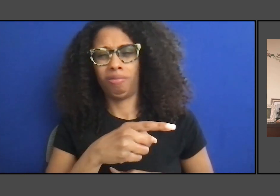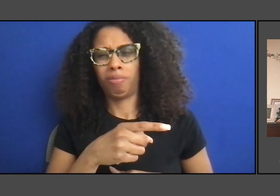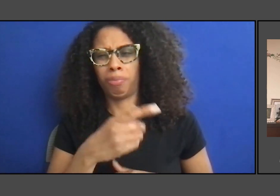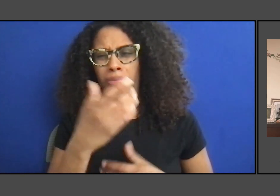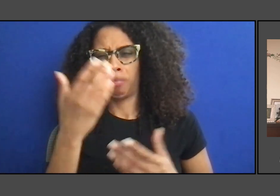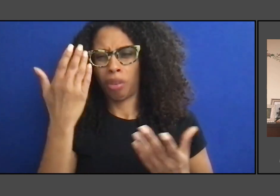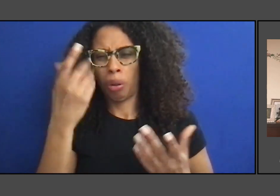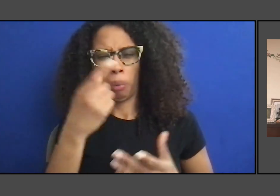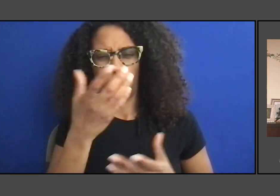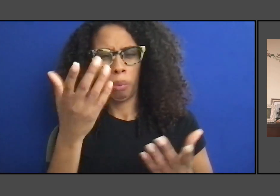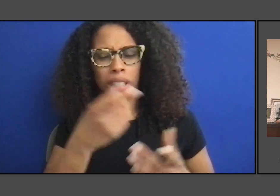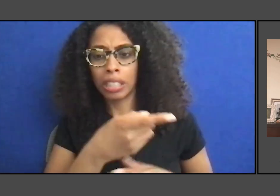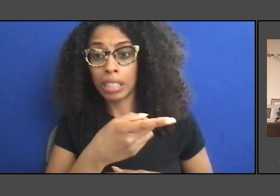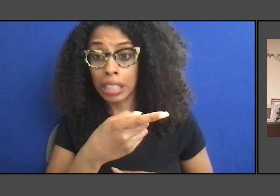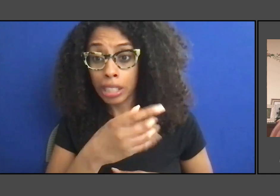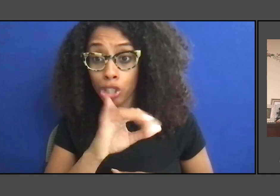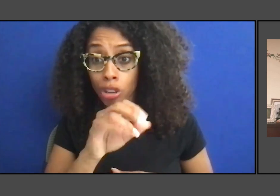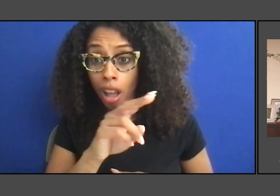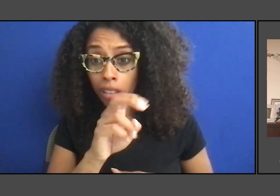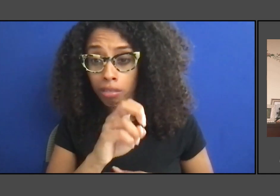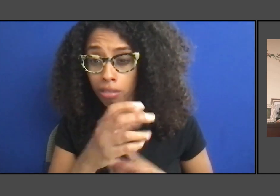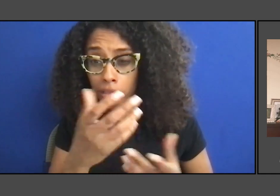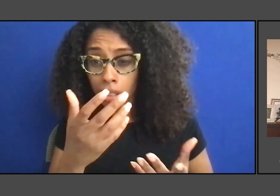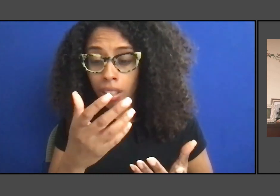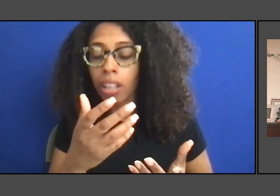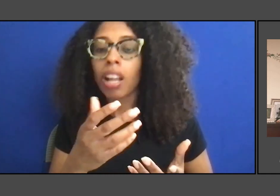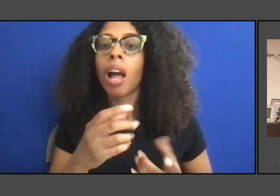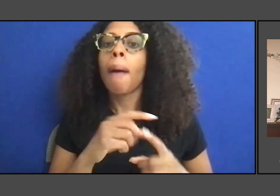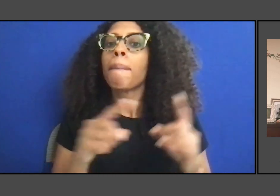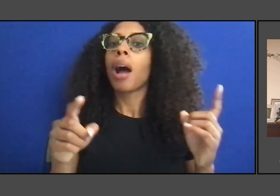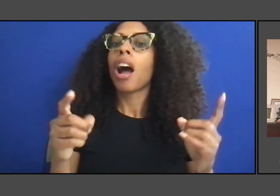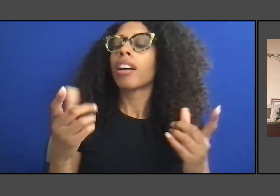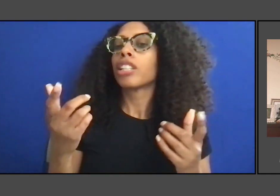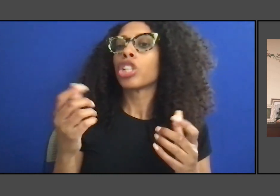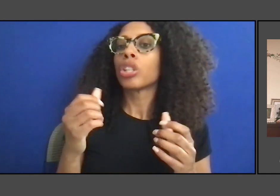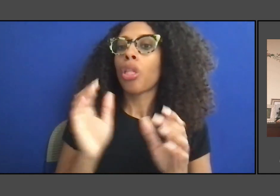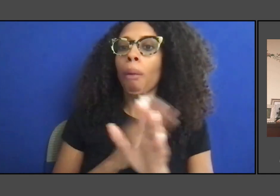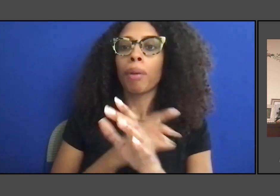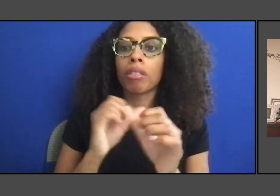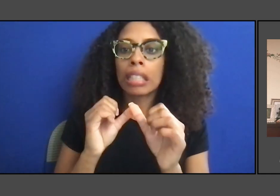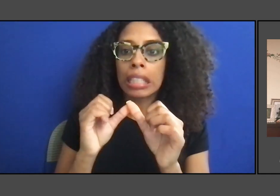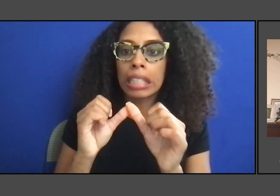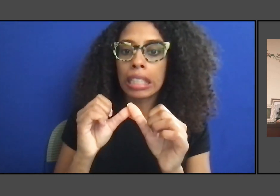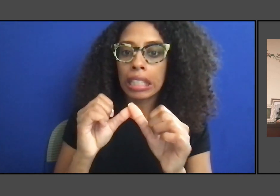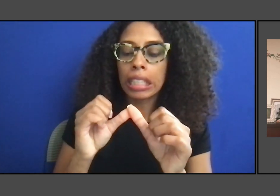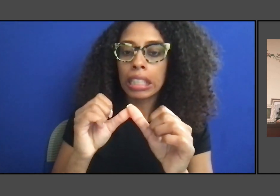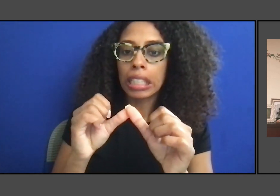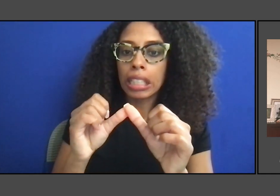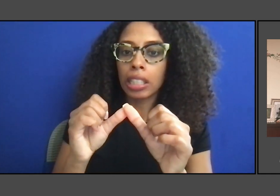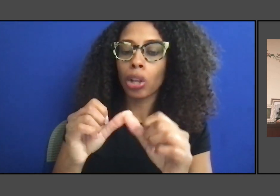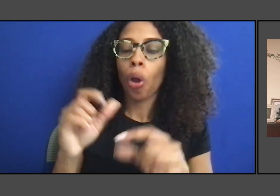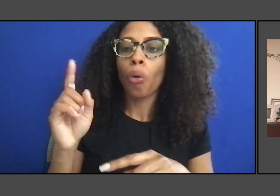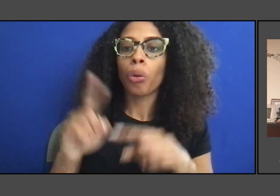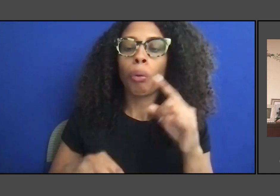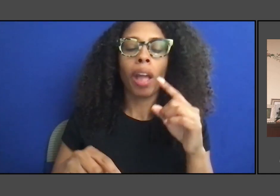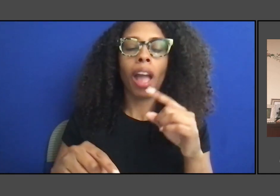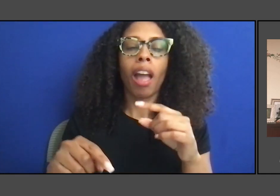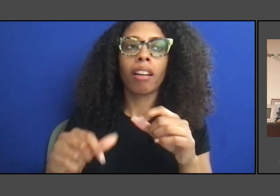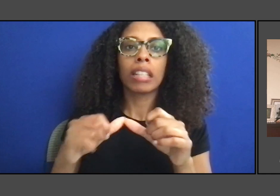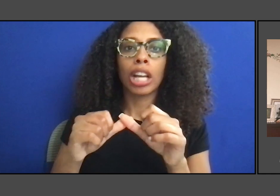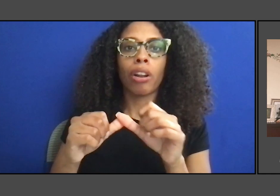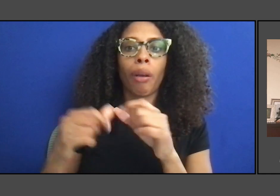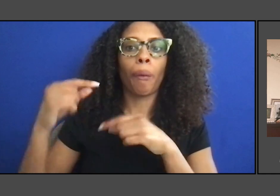keep, the music has always been a continuum. So I think we can't keep going back. We have to recognize,